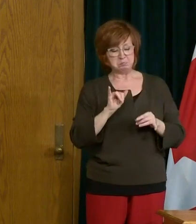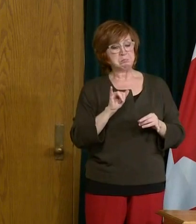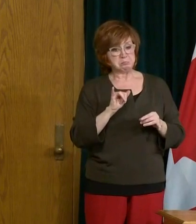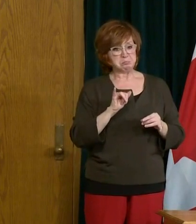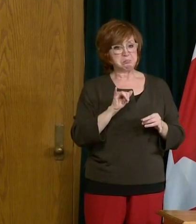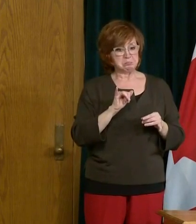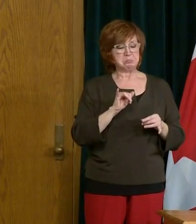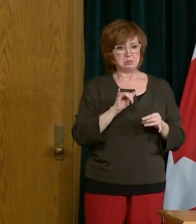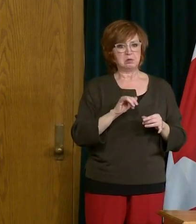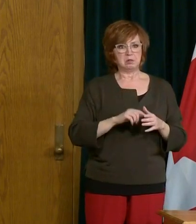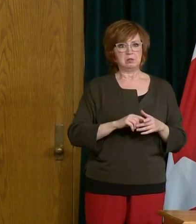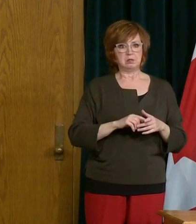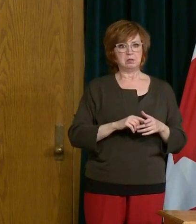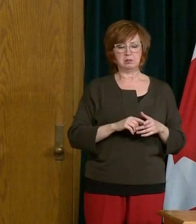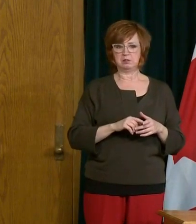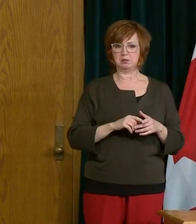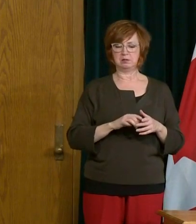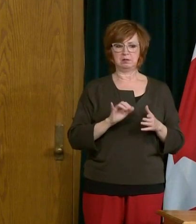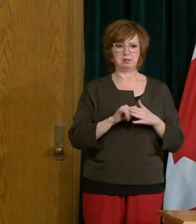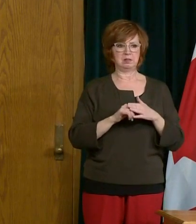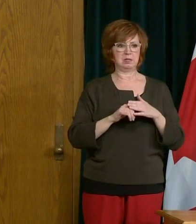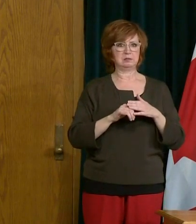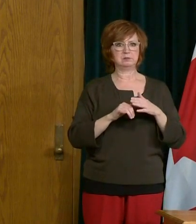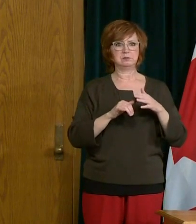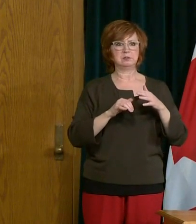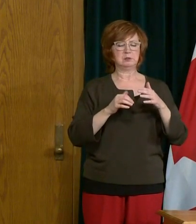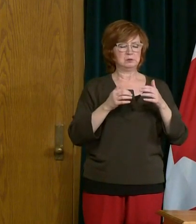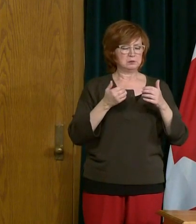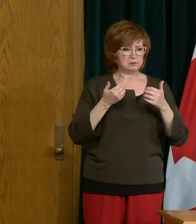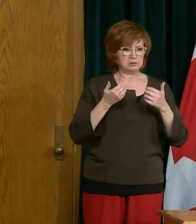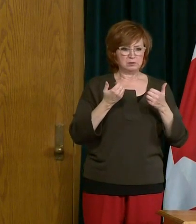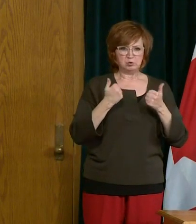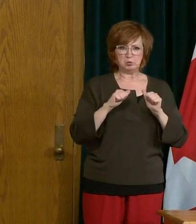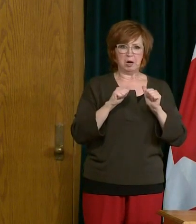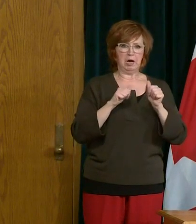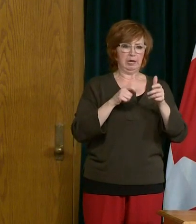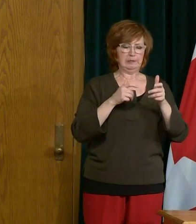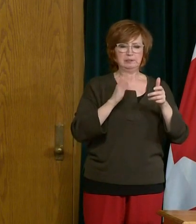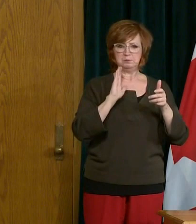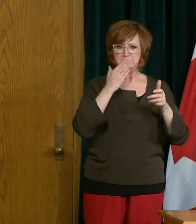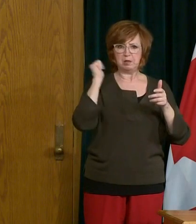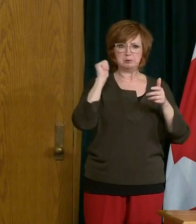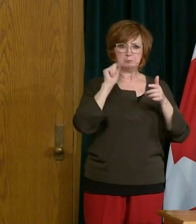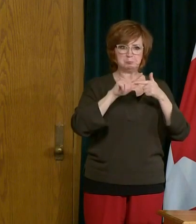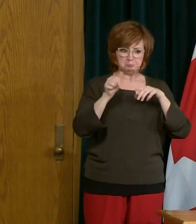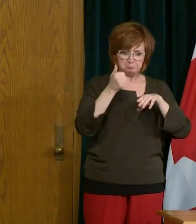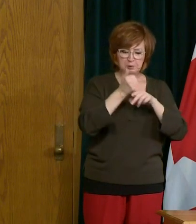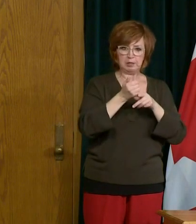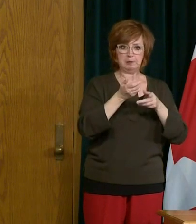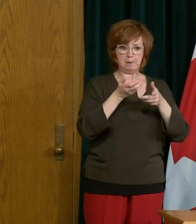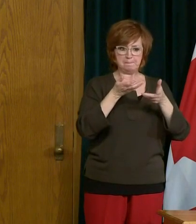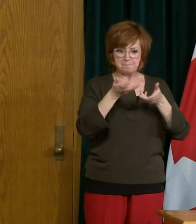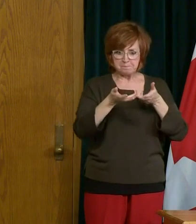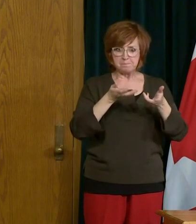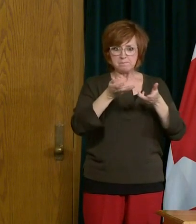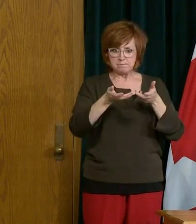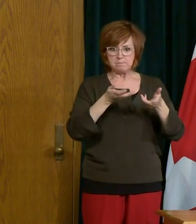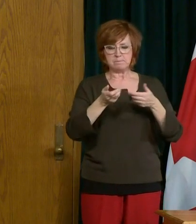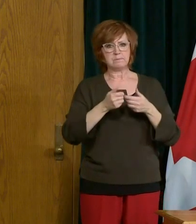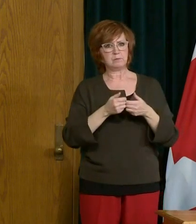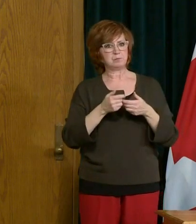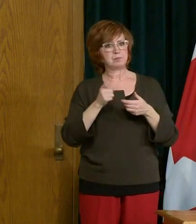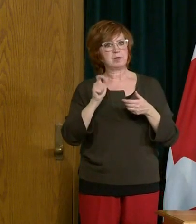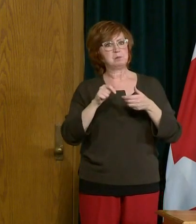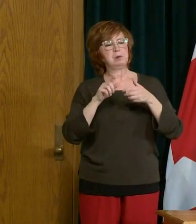And really, as we said, this is a framework, and we're going to continue to work with all of those that contact us through the Public Service Agency